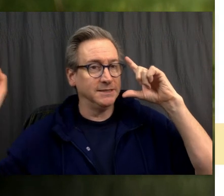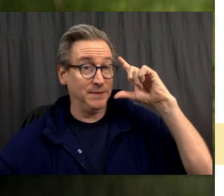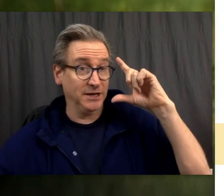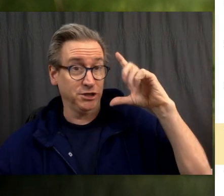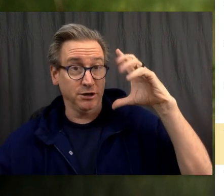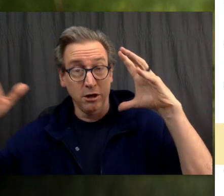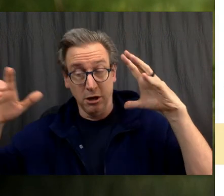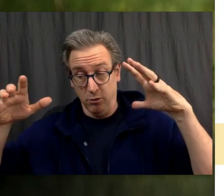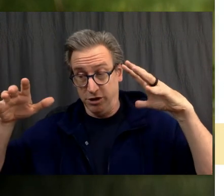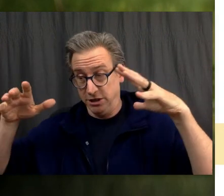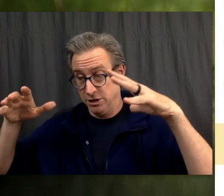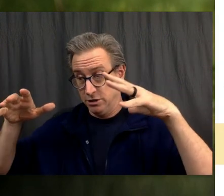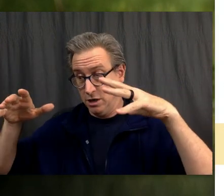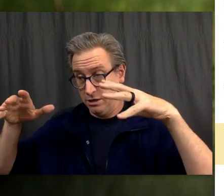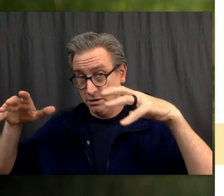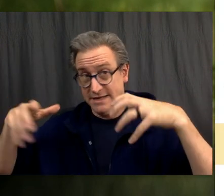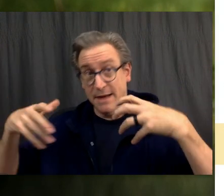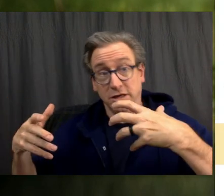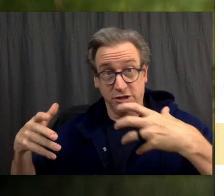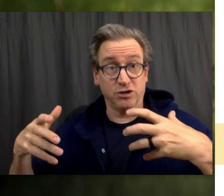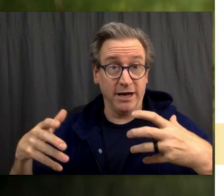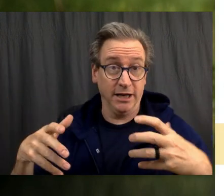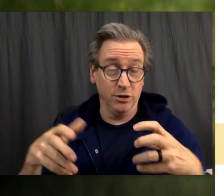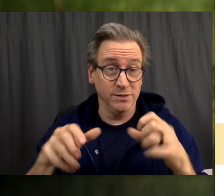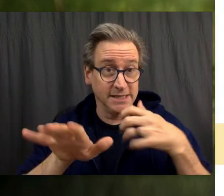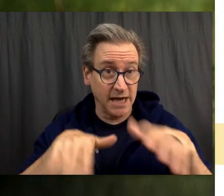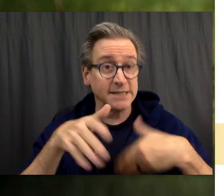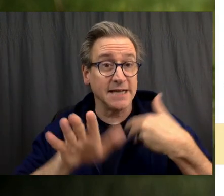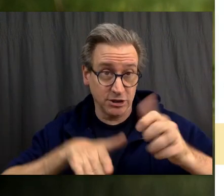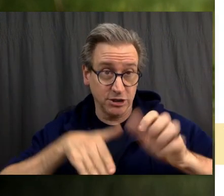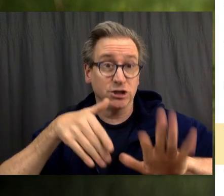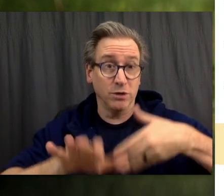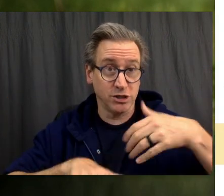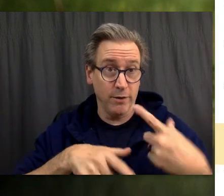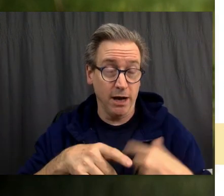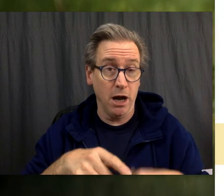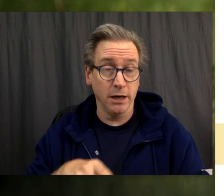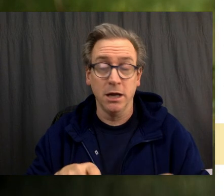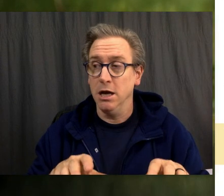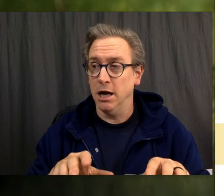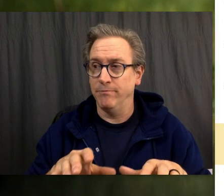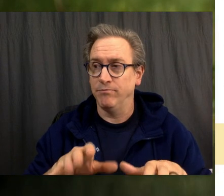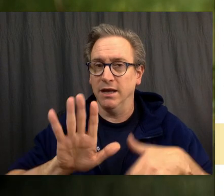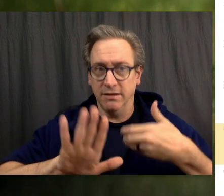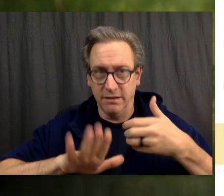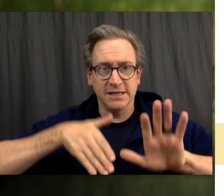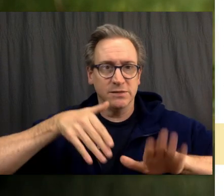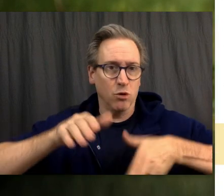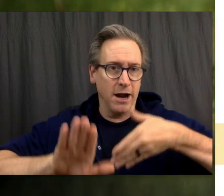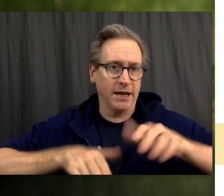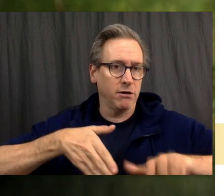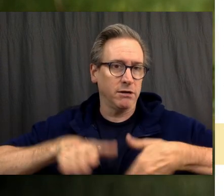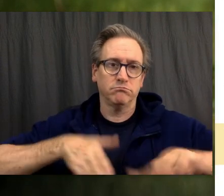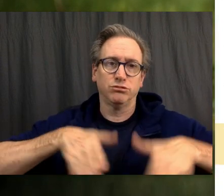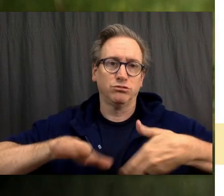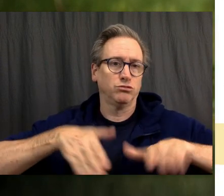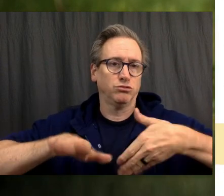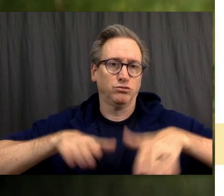using depiction, which is demonstrating, using signs to actually show what's going on, this is more